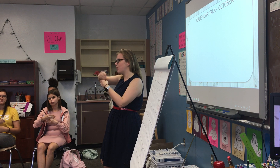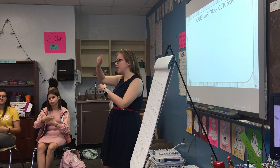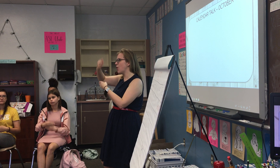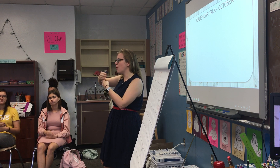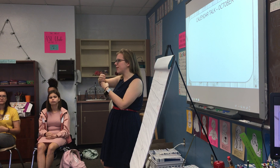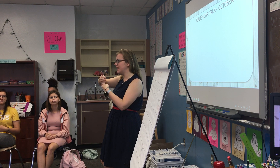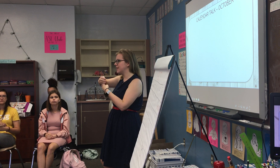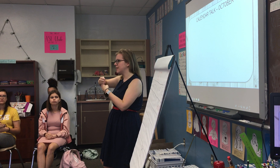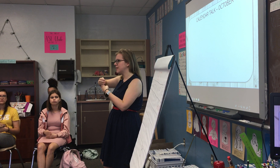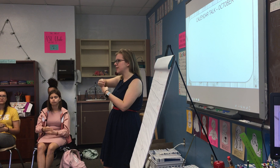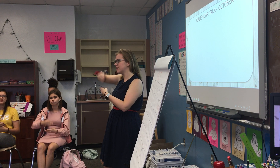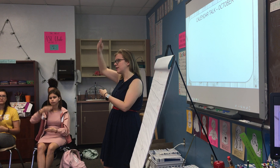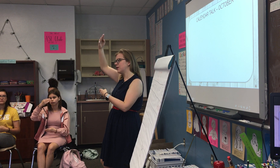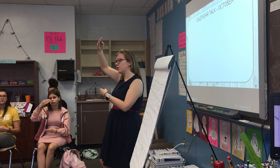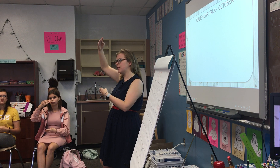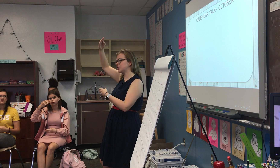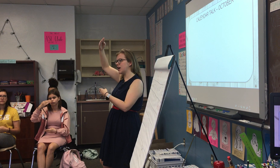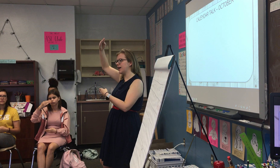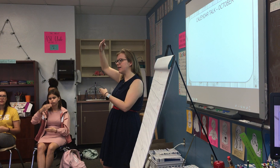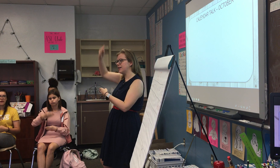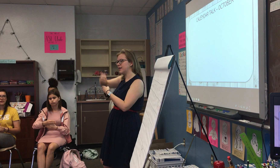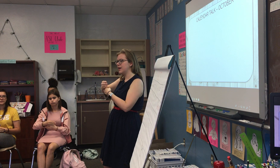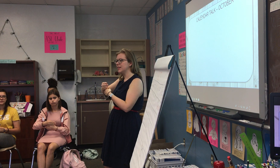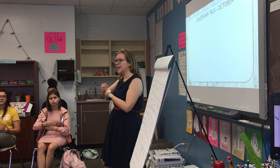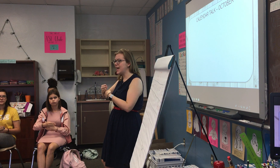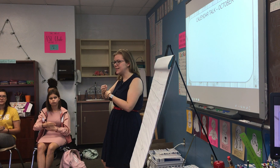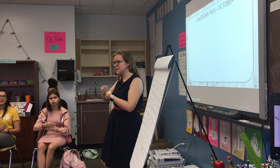Window open. Window shut. Light.